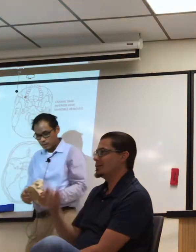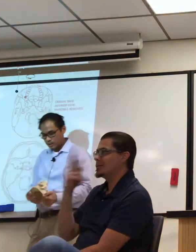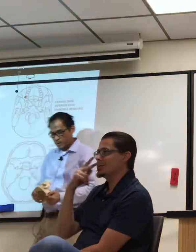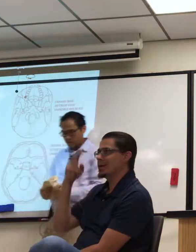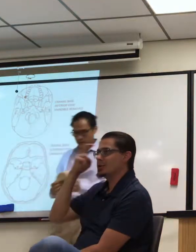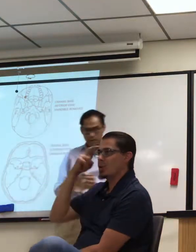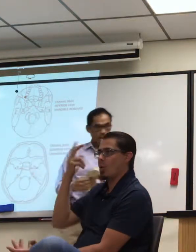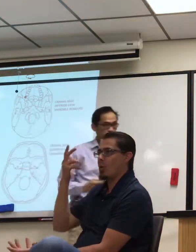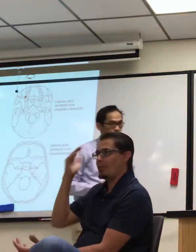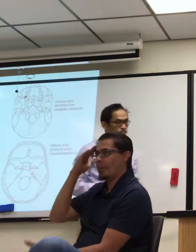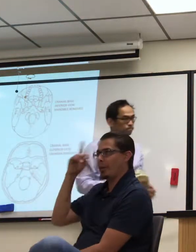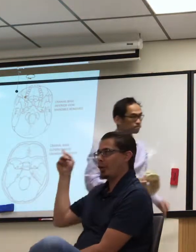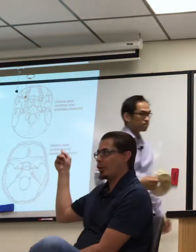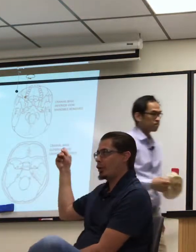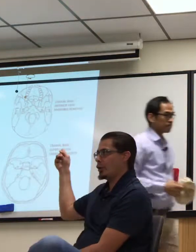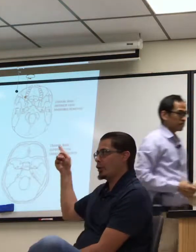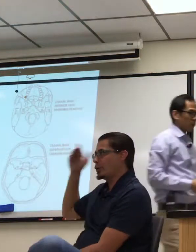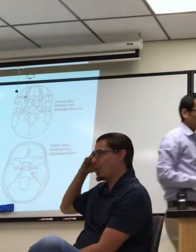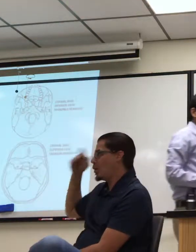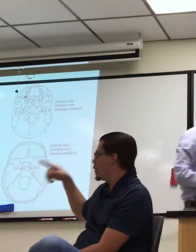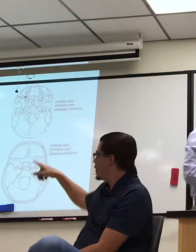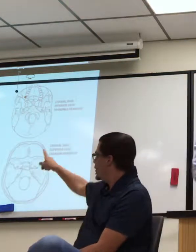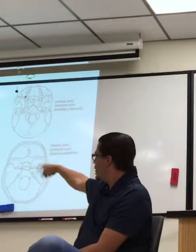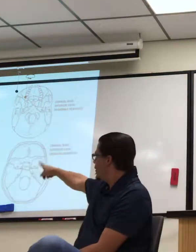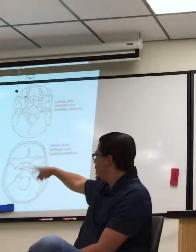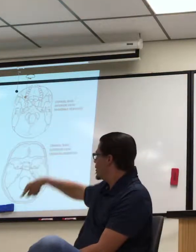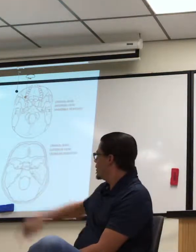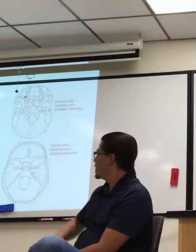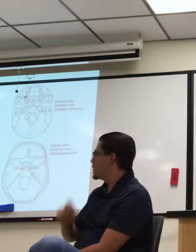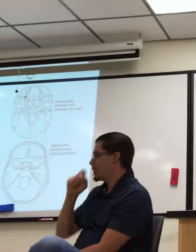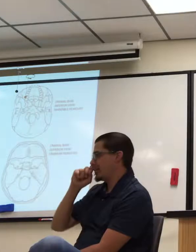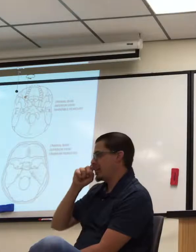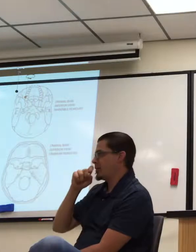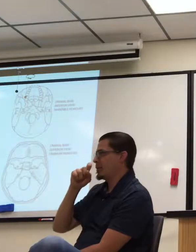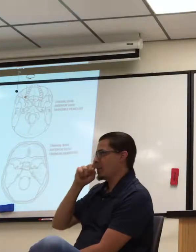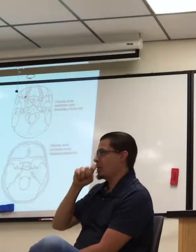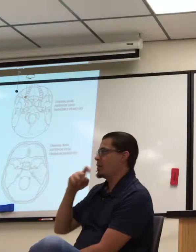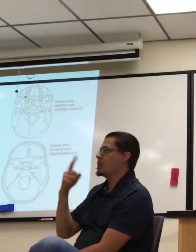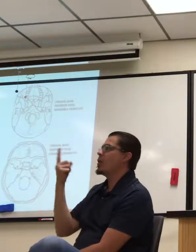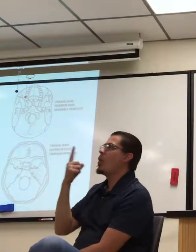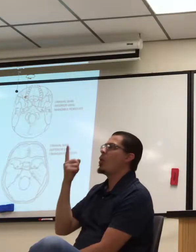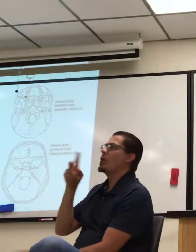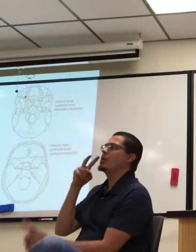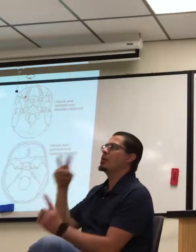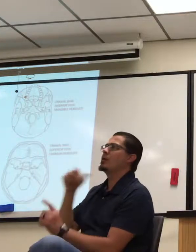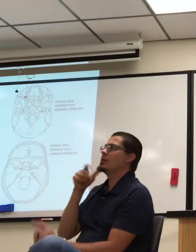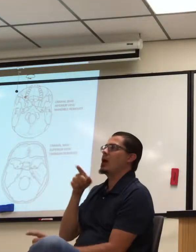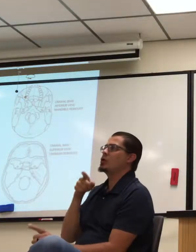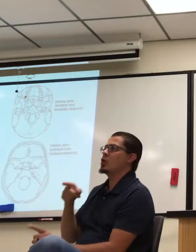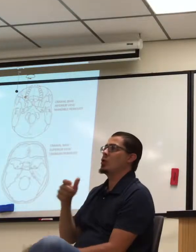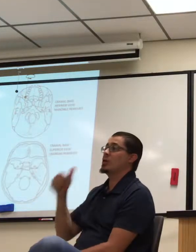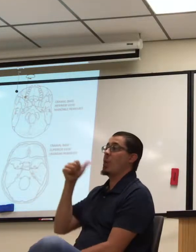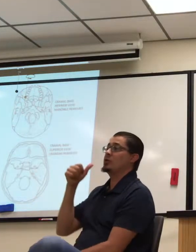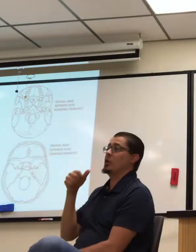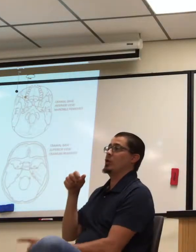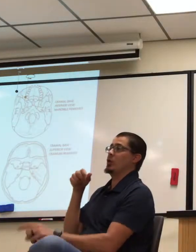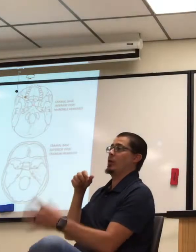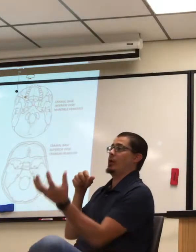point. But the only view not shown there is the posterior view.